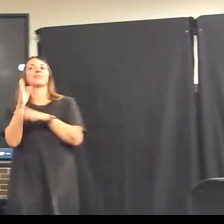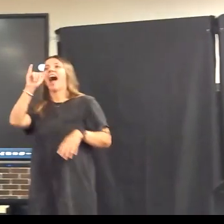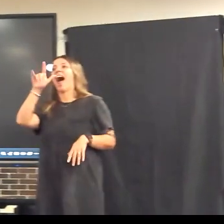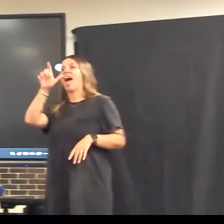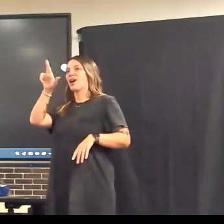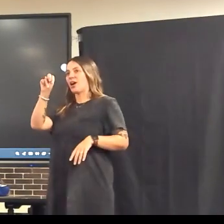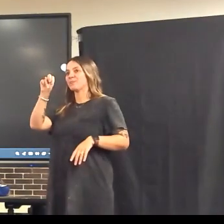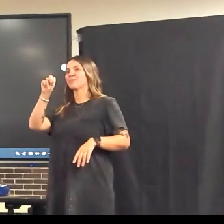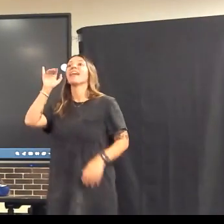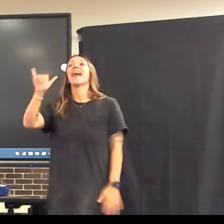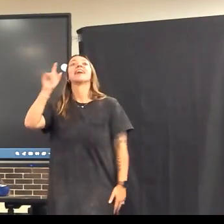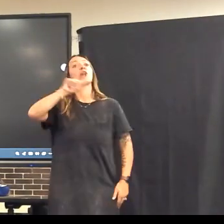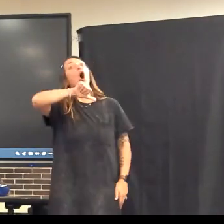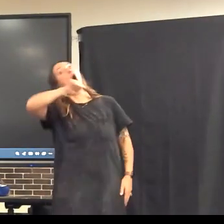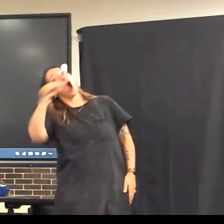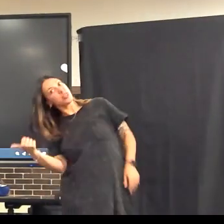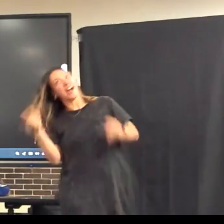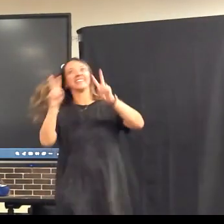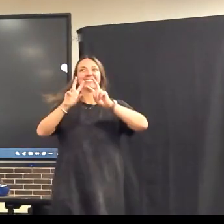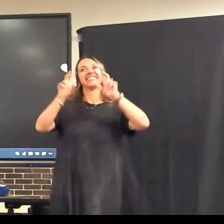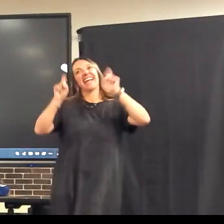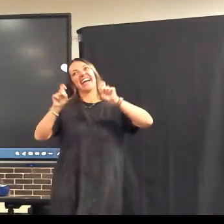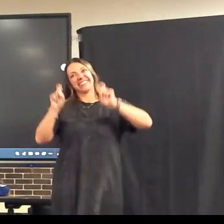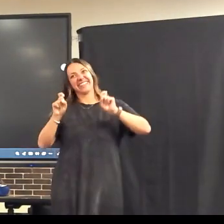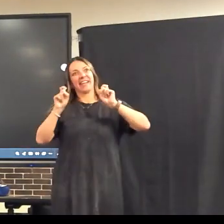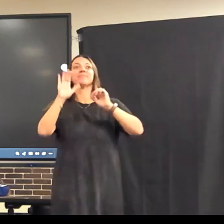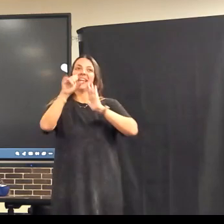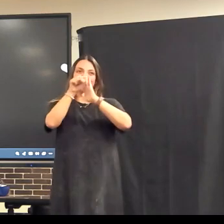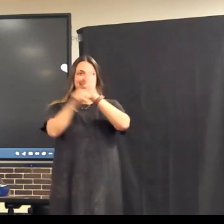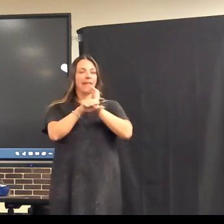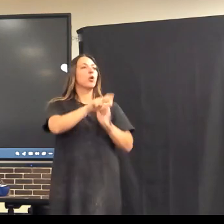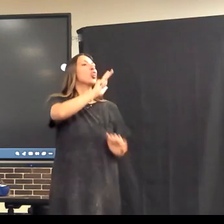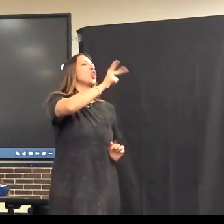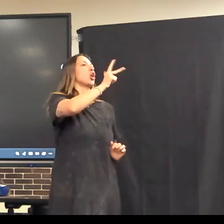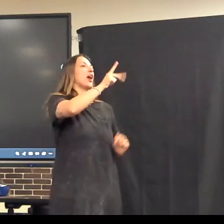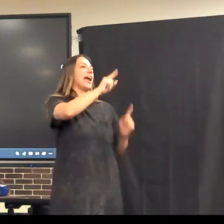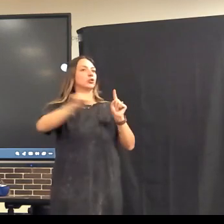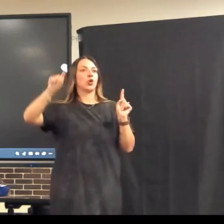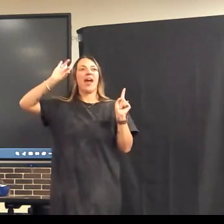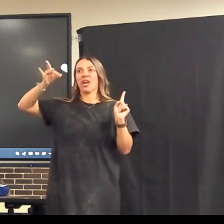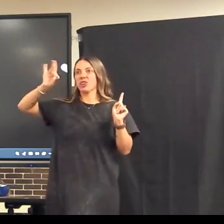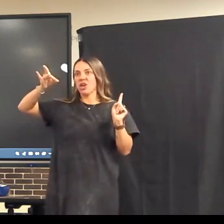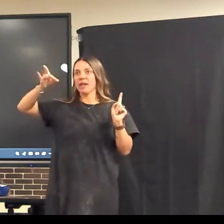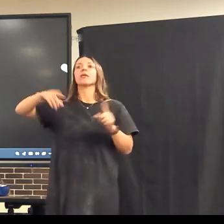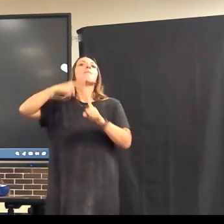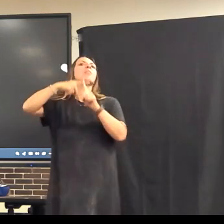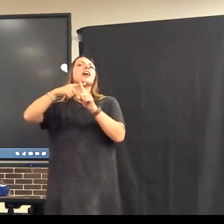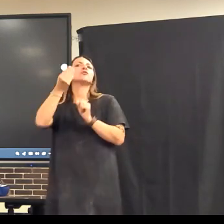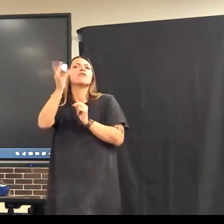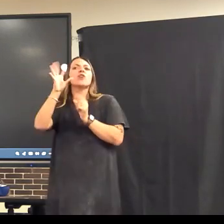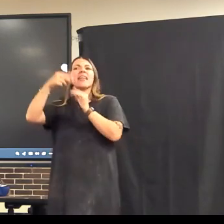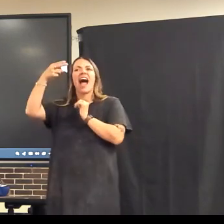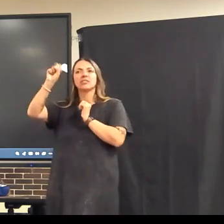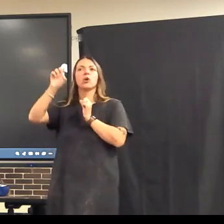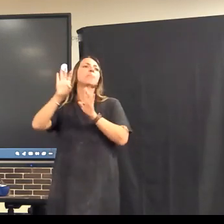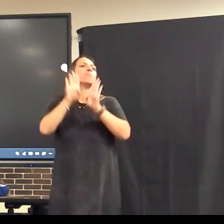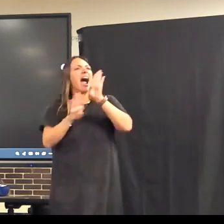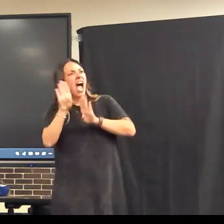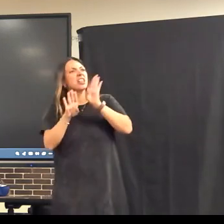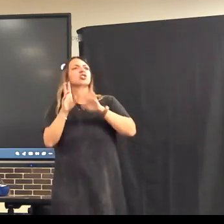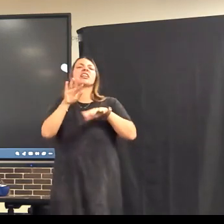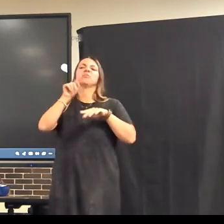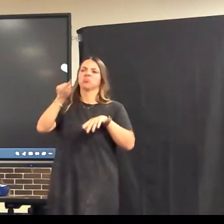Okay, finish I read. Now we're going to move on to I learn. That's another assessment required by the state, 3rd grade,